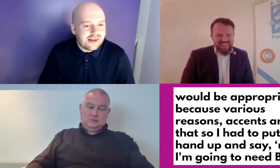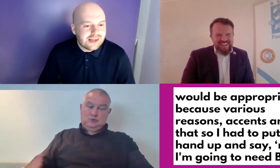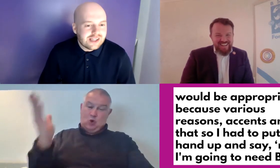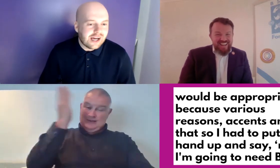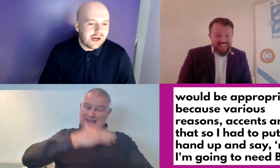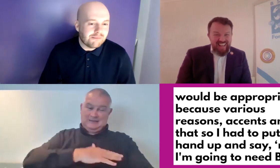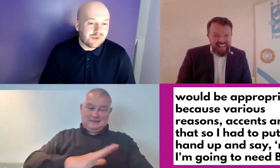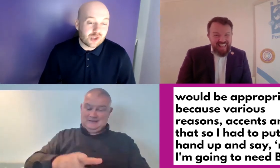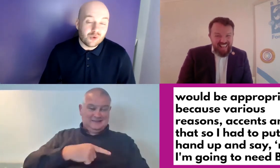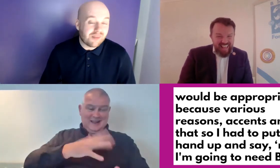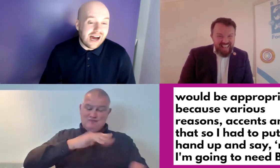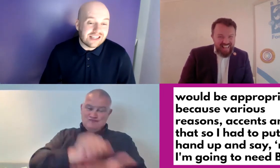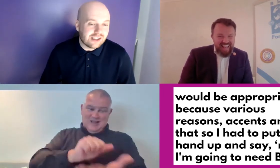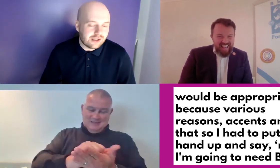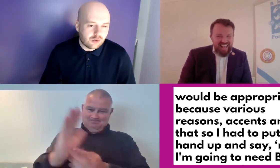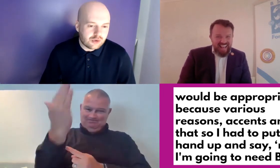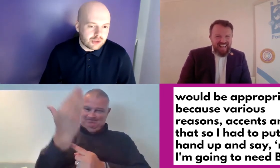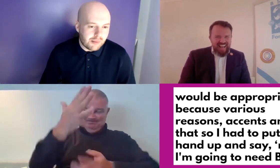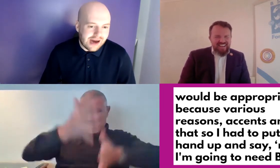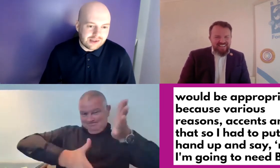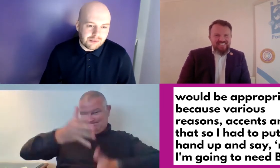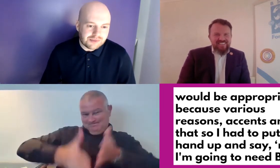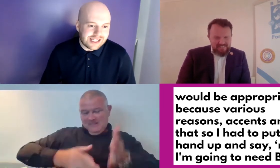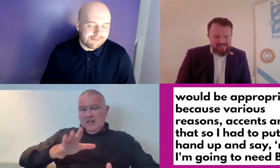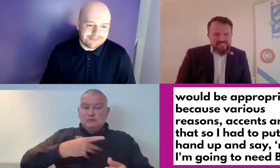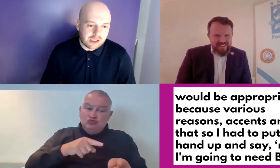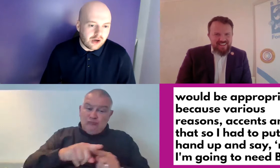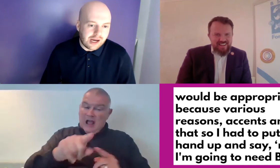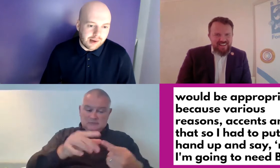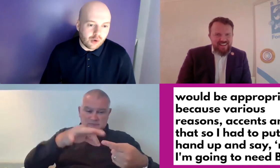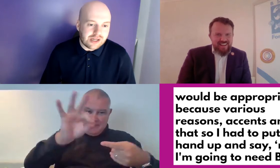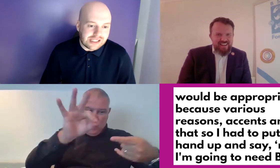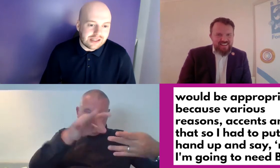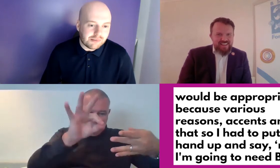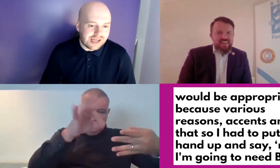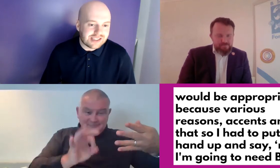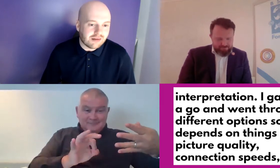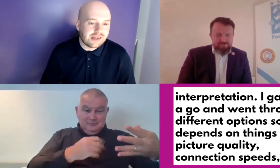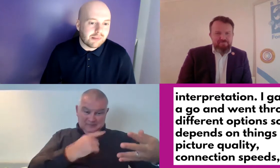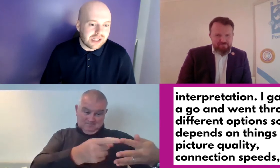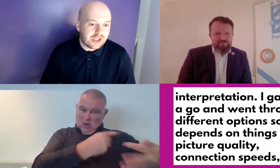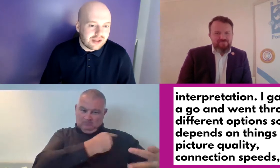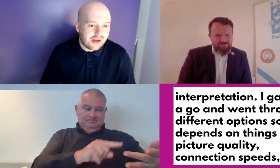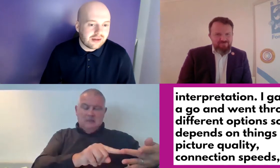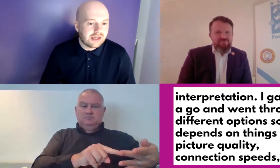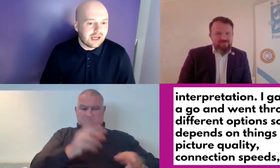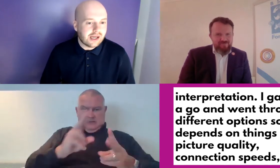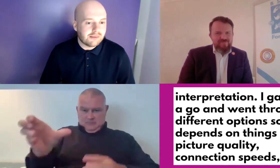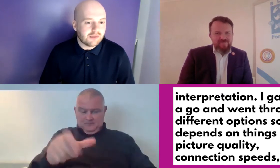that. So I had to just put my hand up and say, no, I'm going to need BSL interpretation